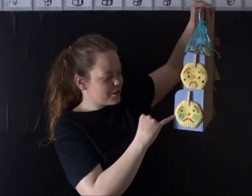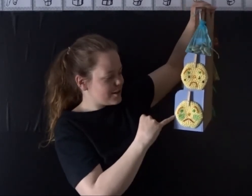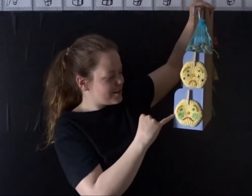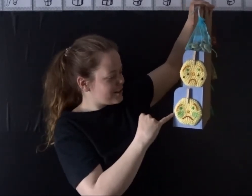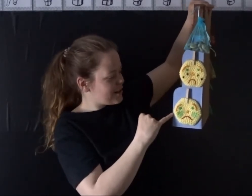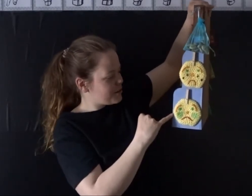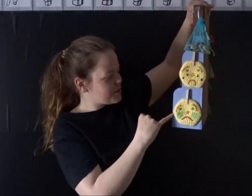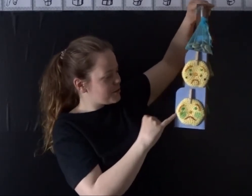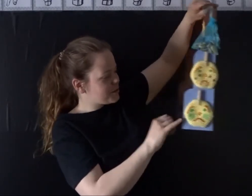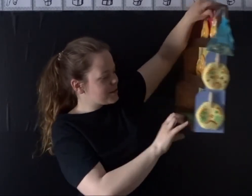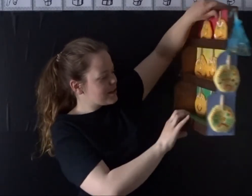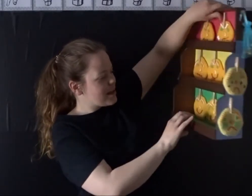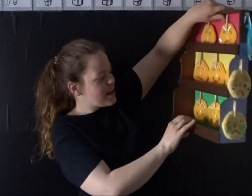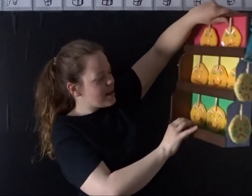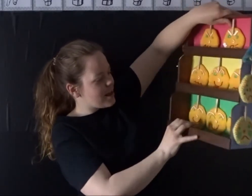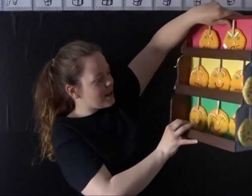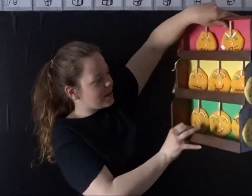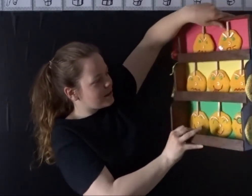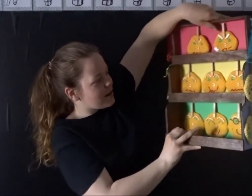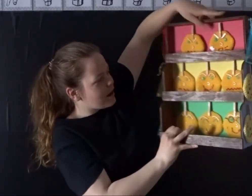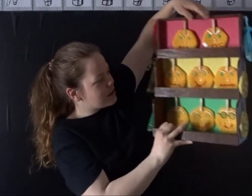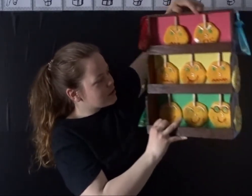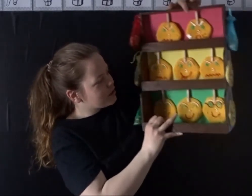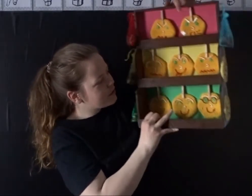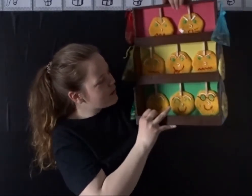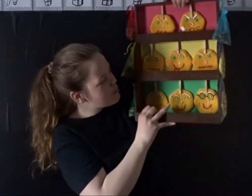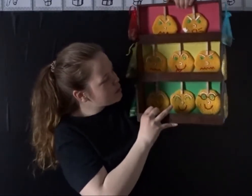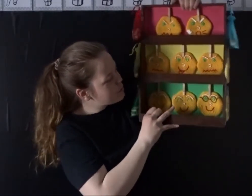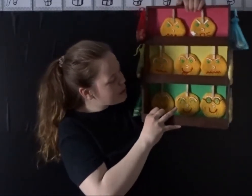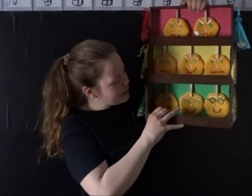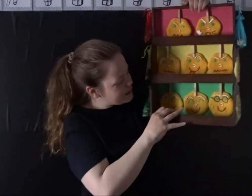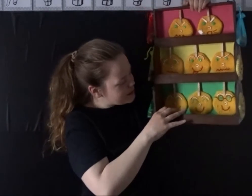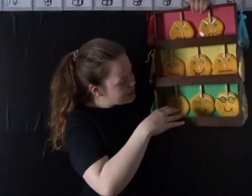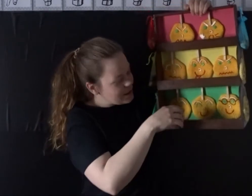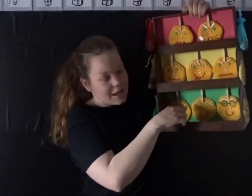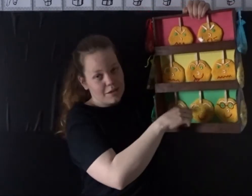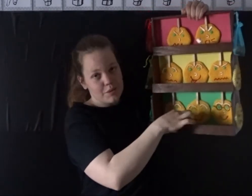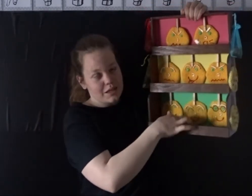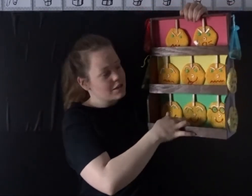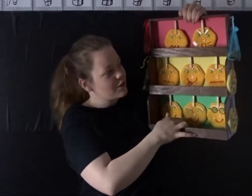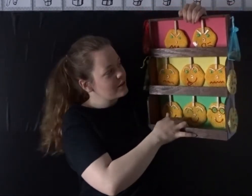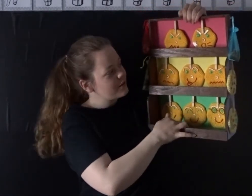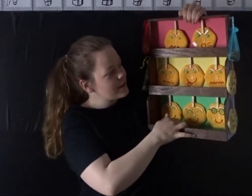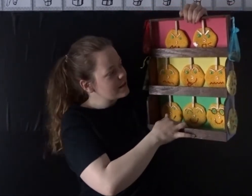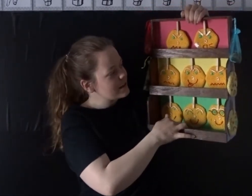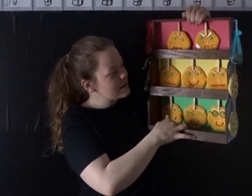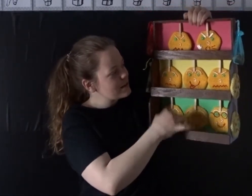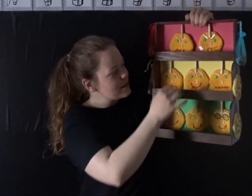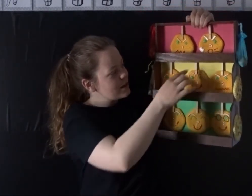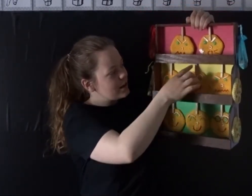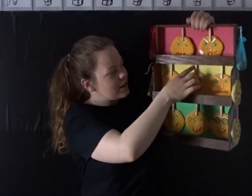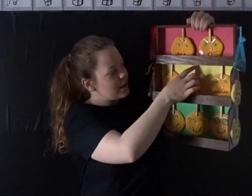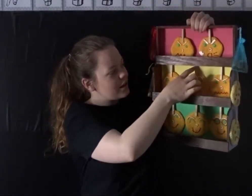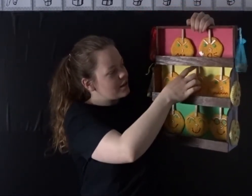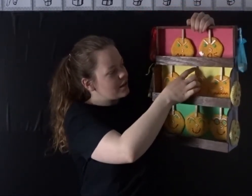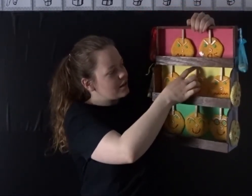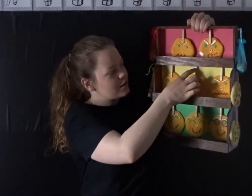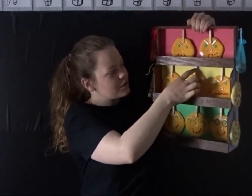circles, yellow circles, and I took fabric paint and painted on the faces and then glued